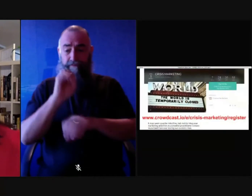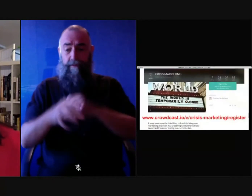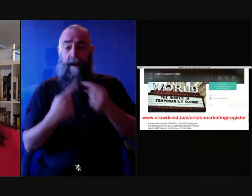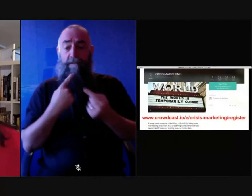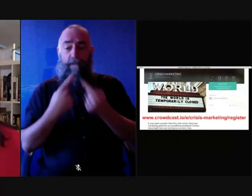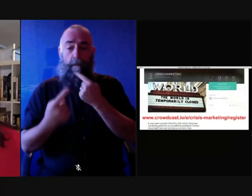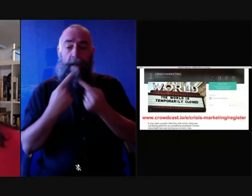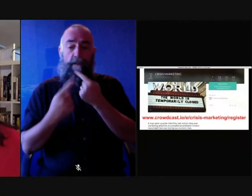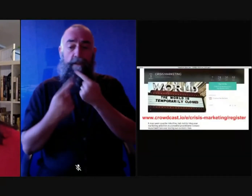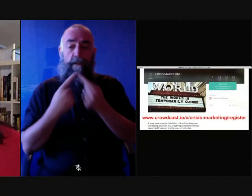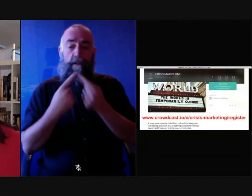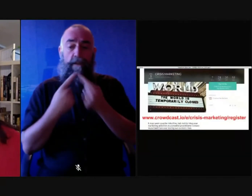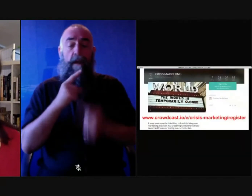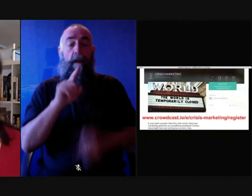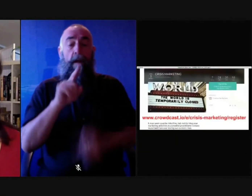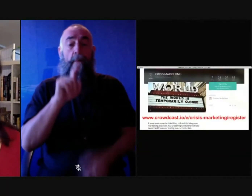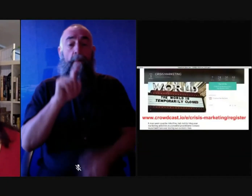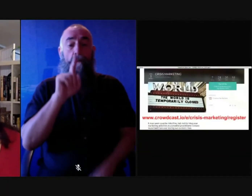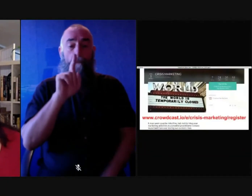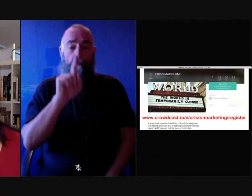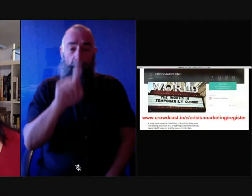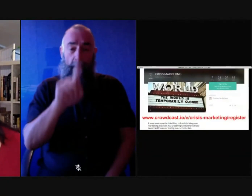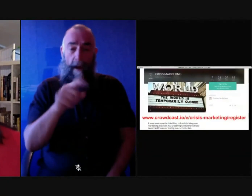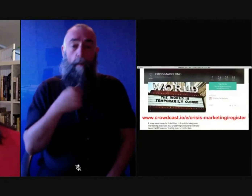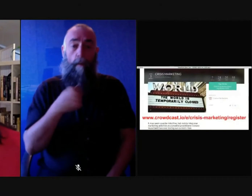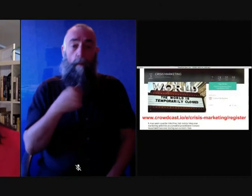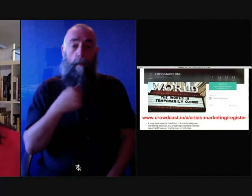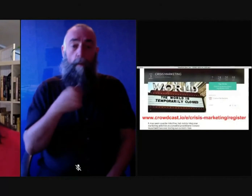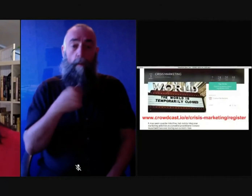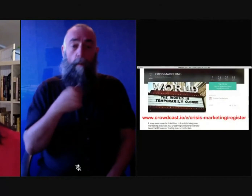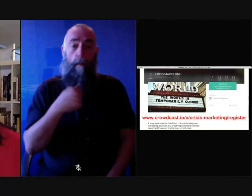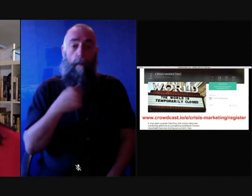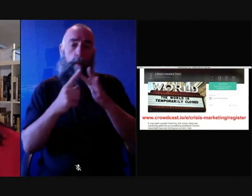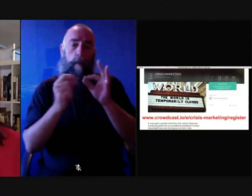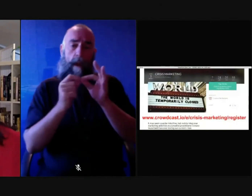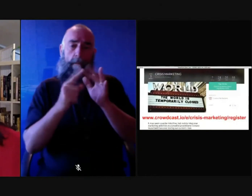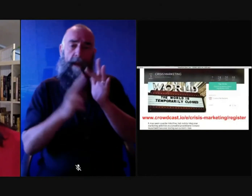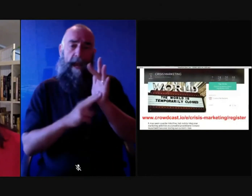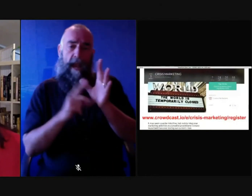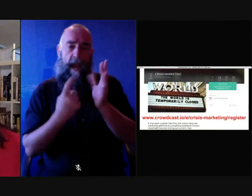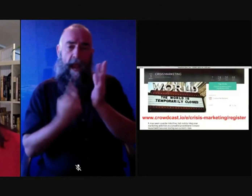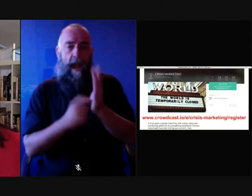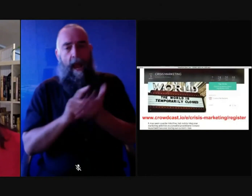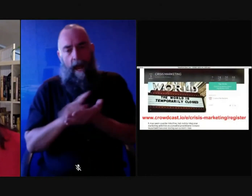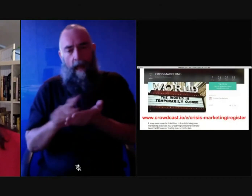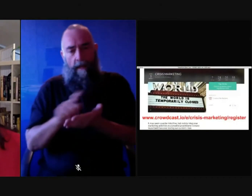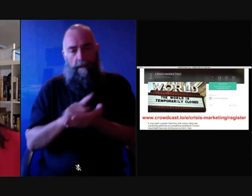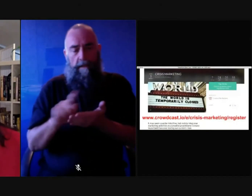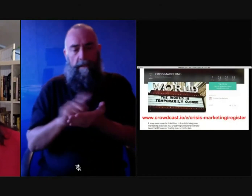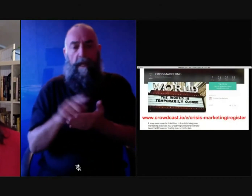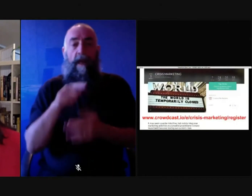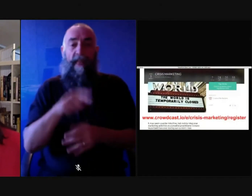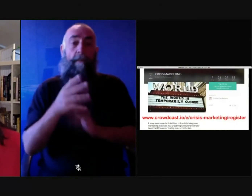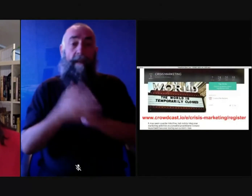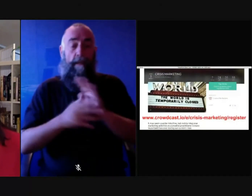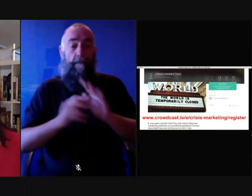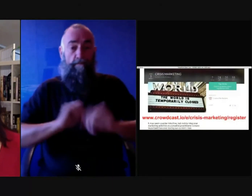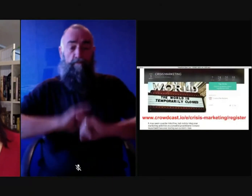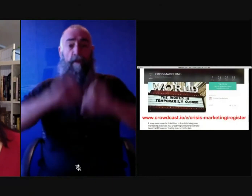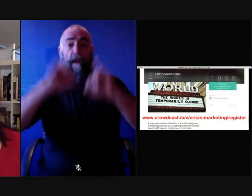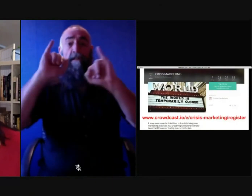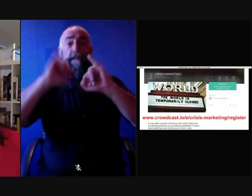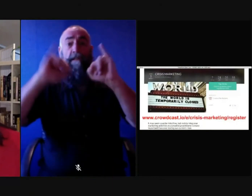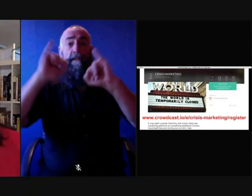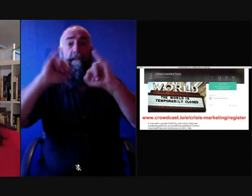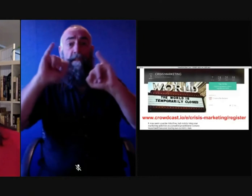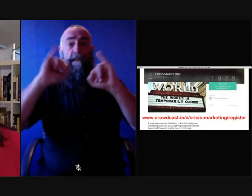free webinar coming up, which was funded by the New South Wales Government, and it's called Crisis Marketing. It's on